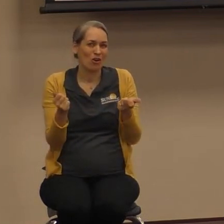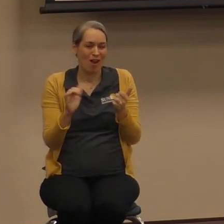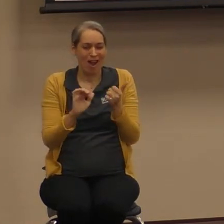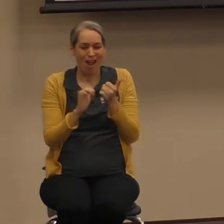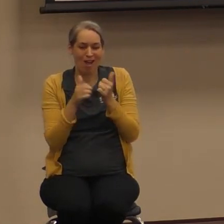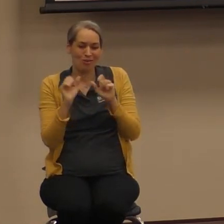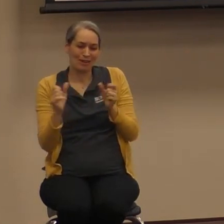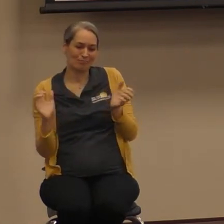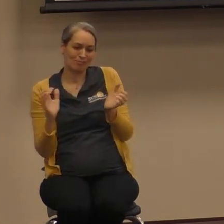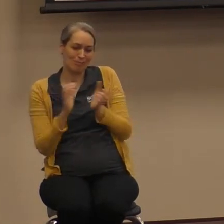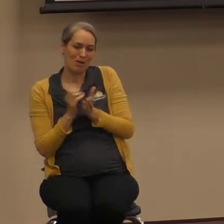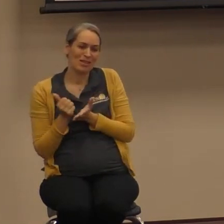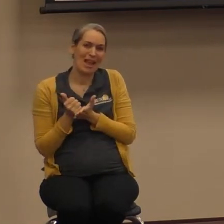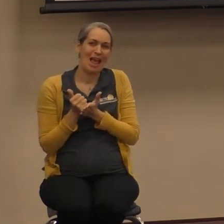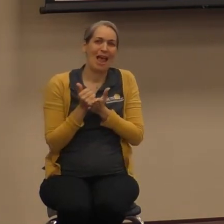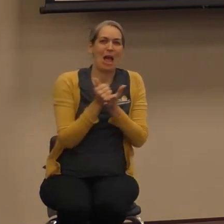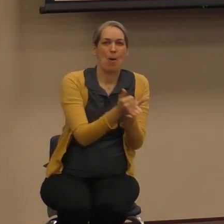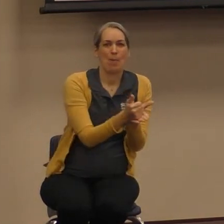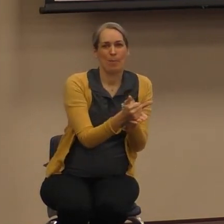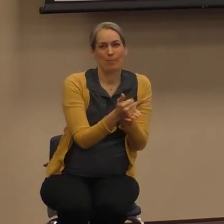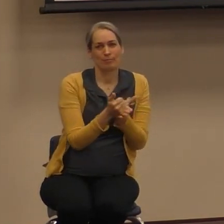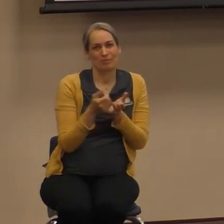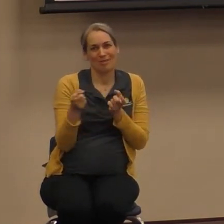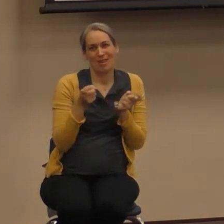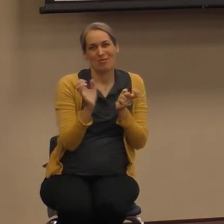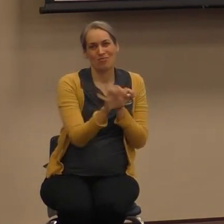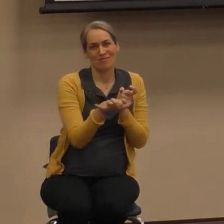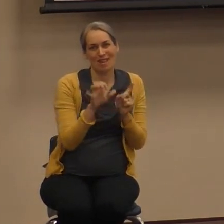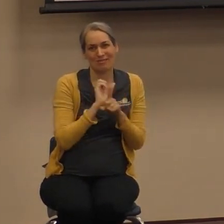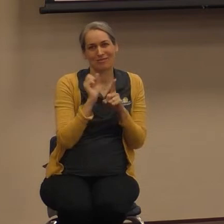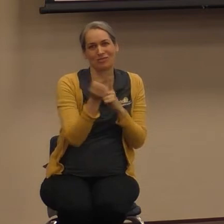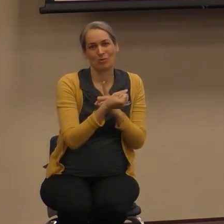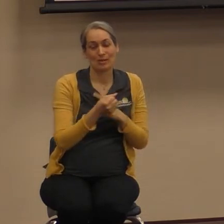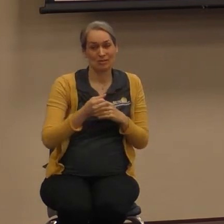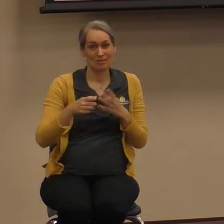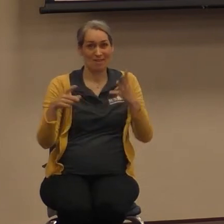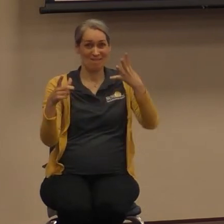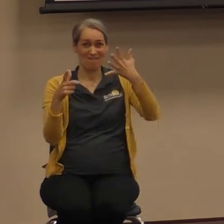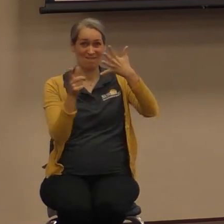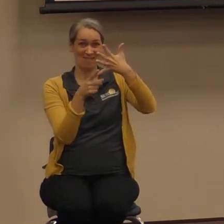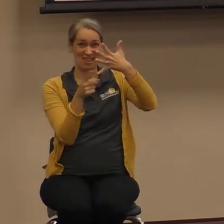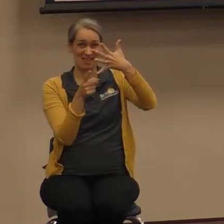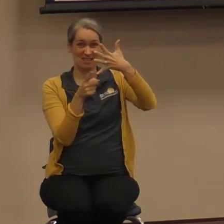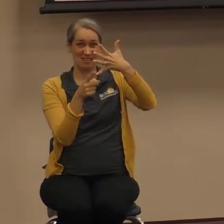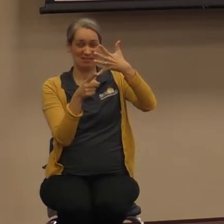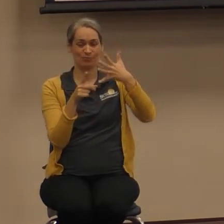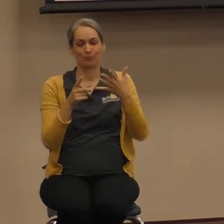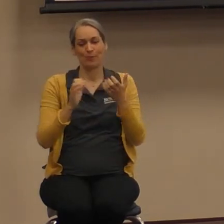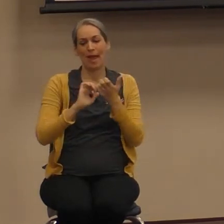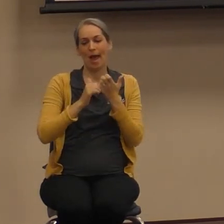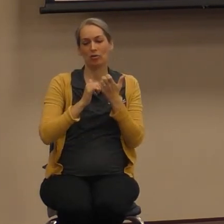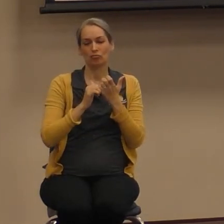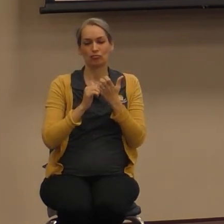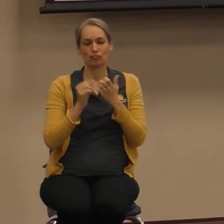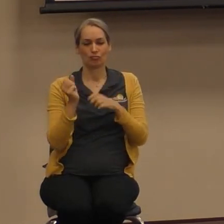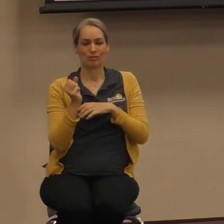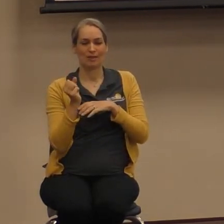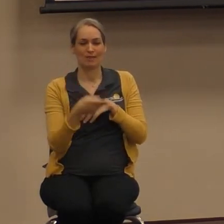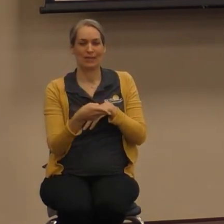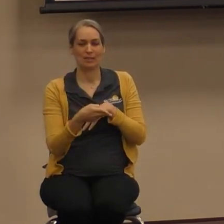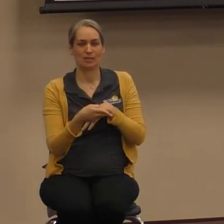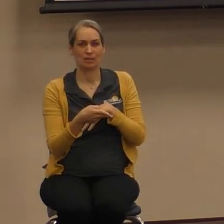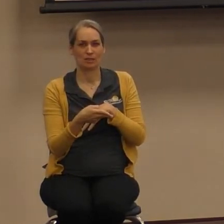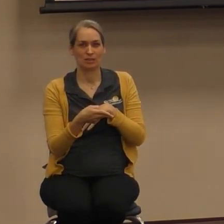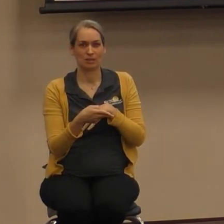help as well, and how we can handle that situation. And fifth is defeating it. Well, isn't that the cure? No.